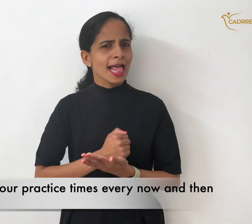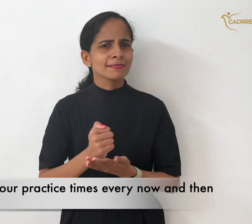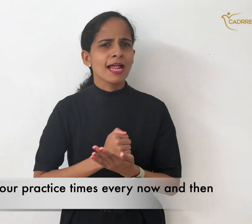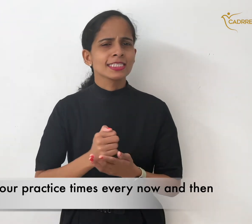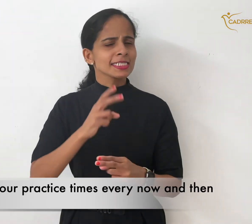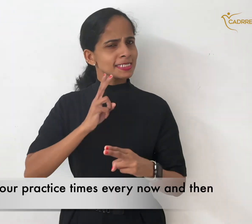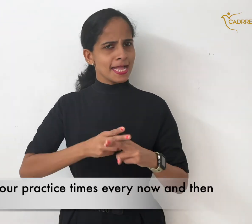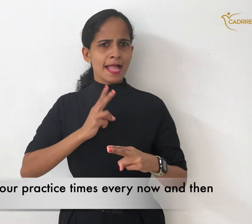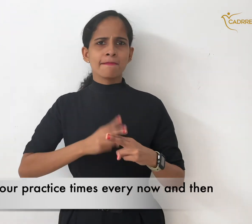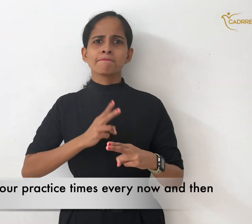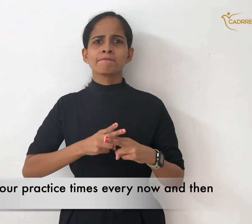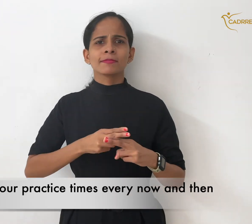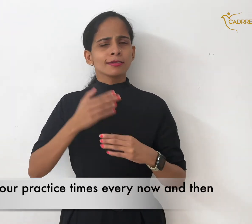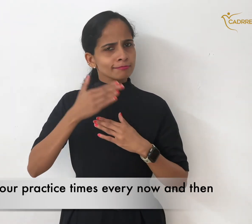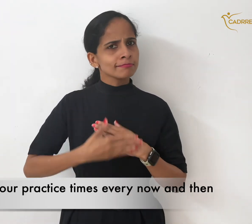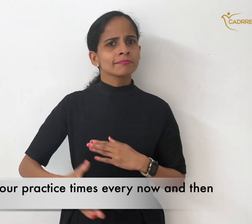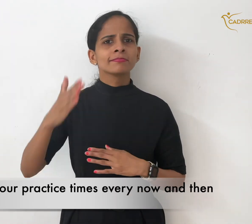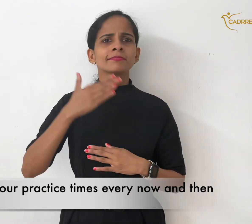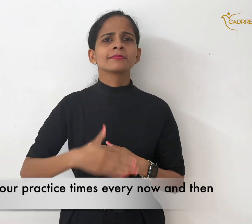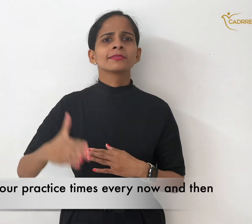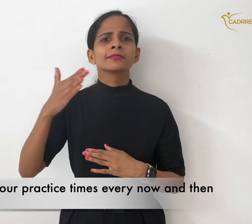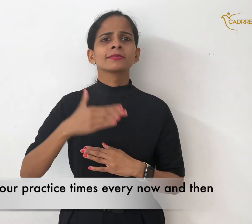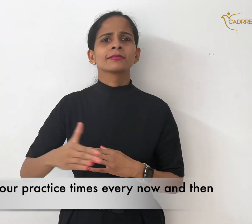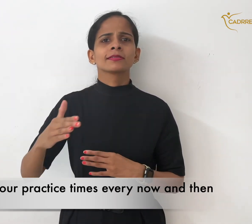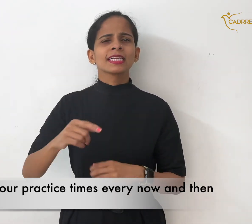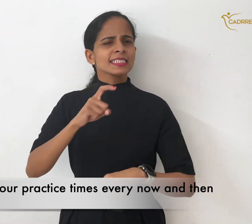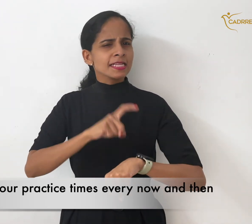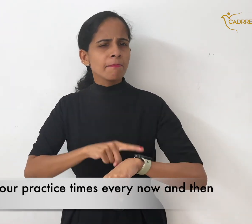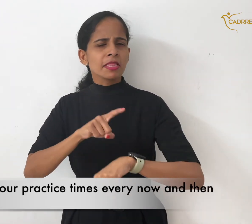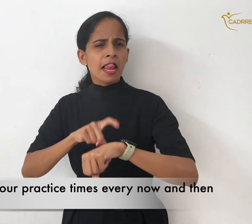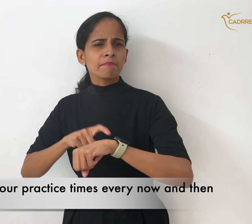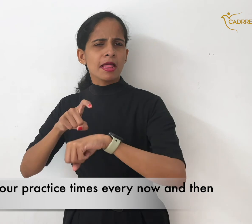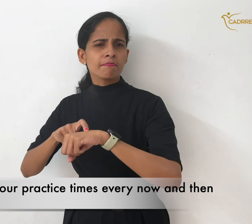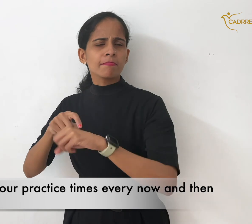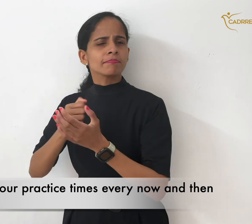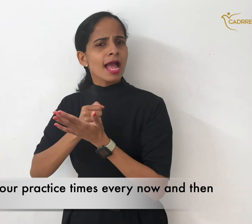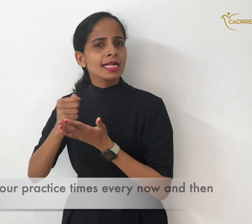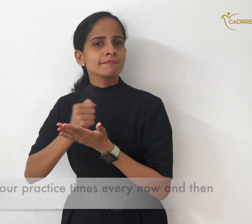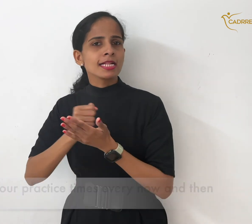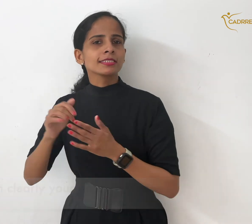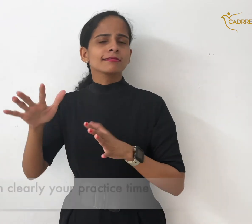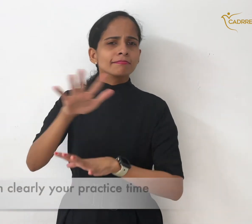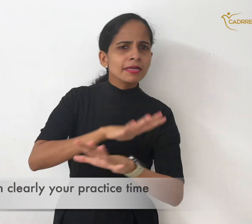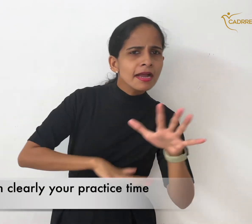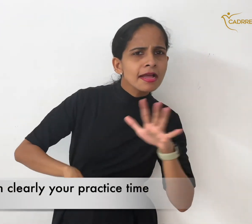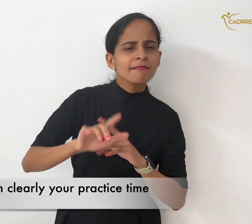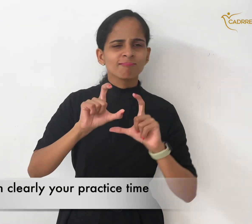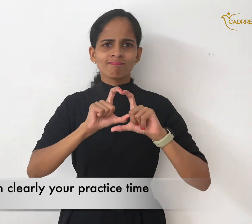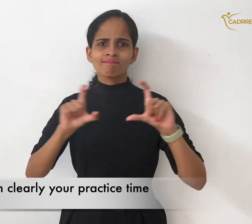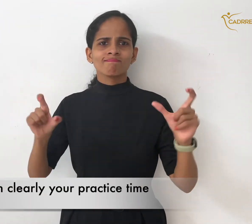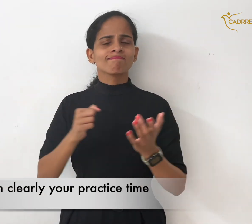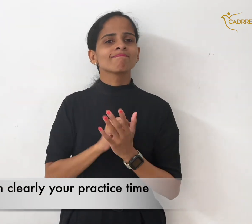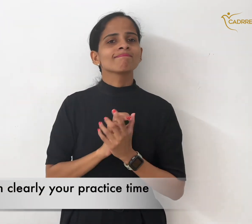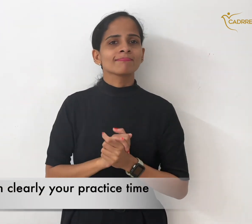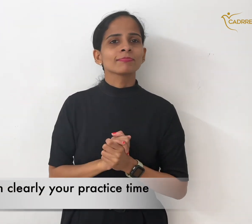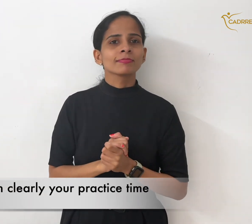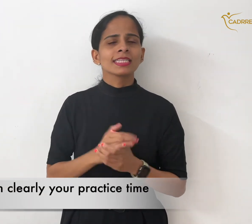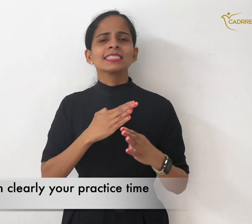Keep up with your practice times every now and then. Plan clearly your practice times.